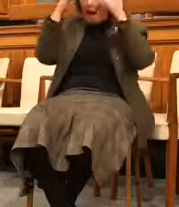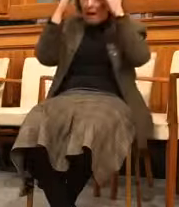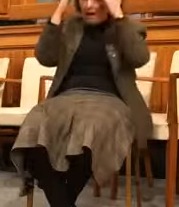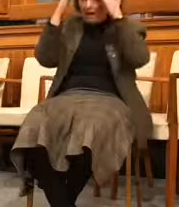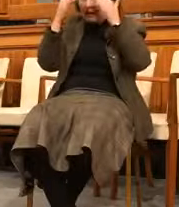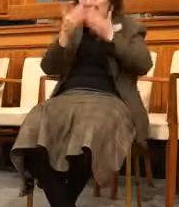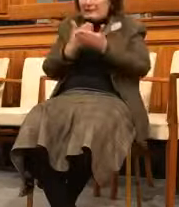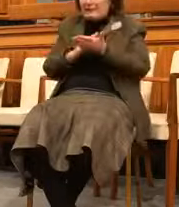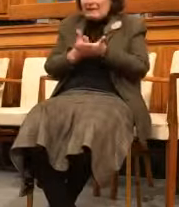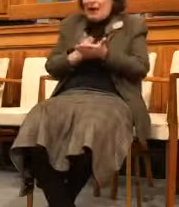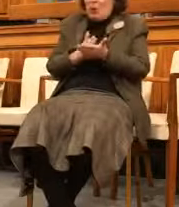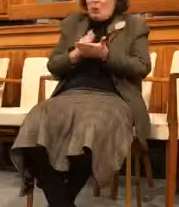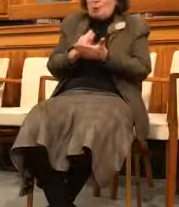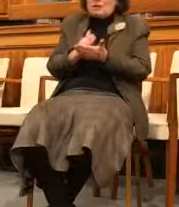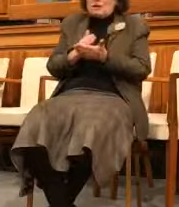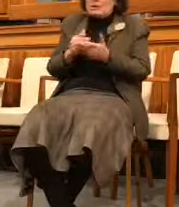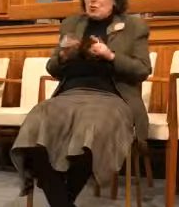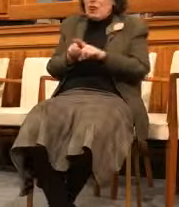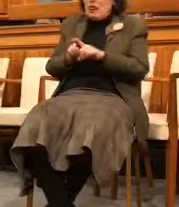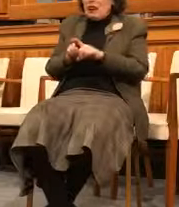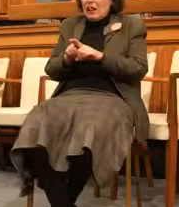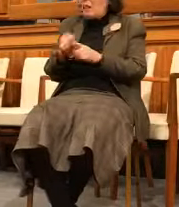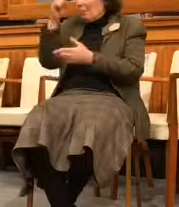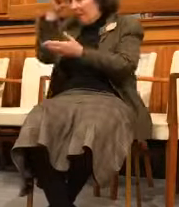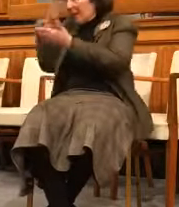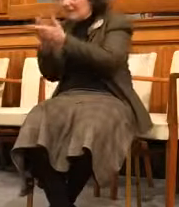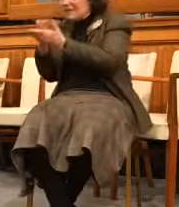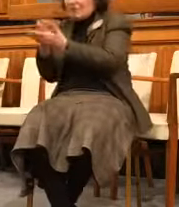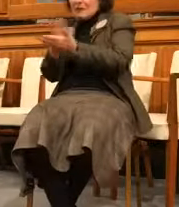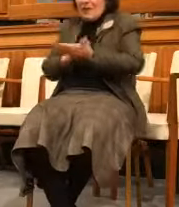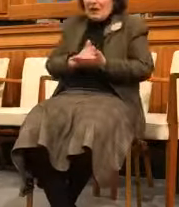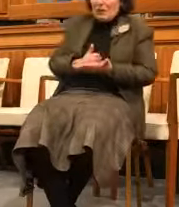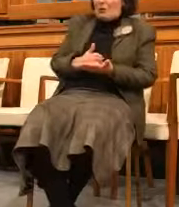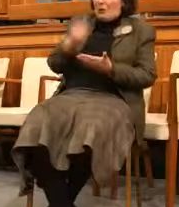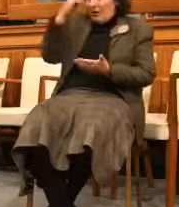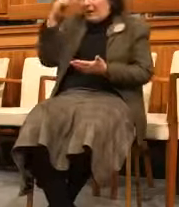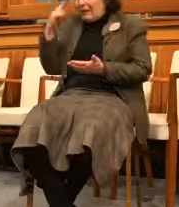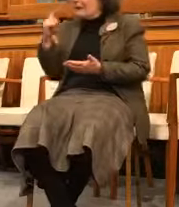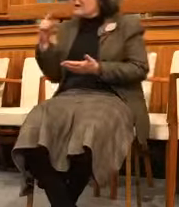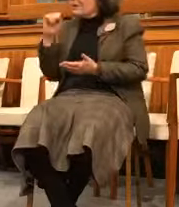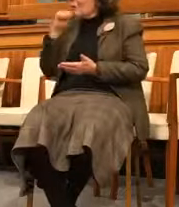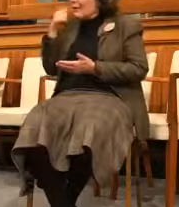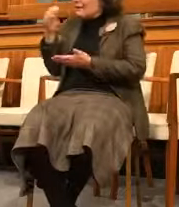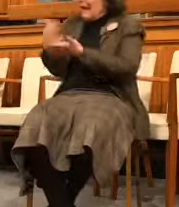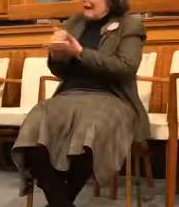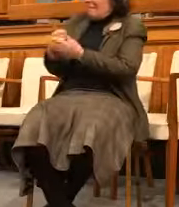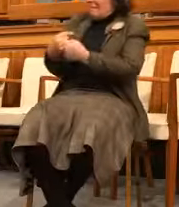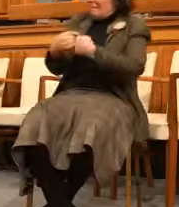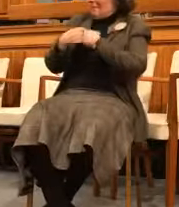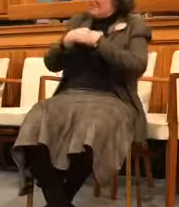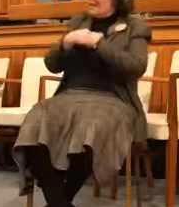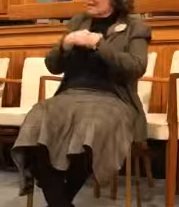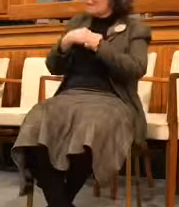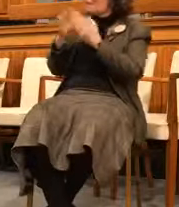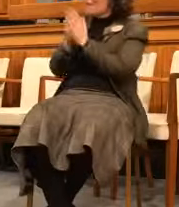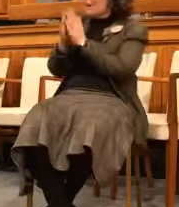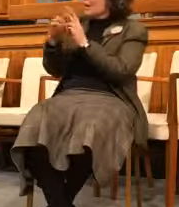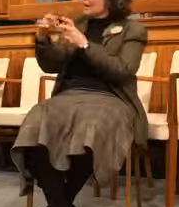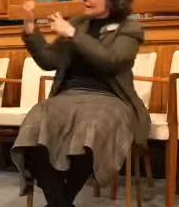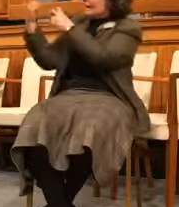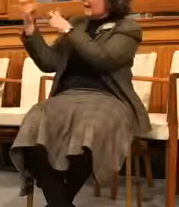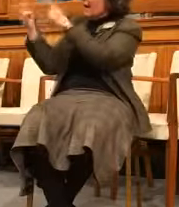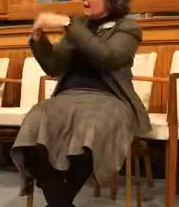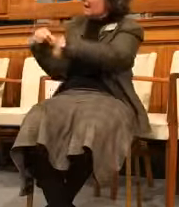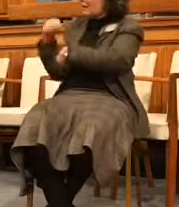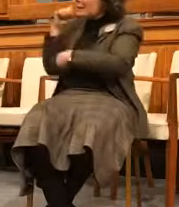pray? Will you be saved yourself? Yes, but will you save me? Will he hear me? How can I be